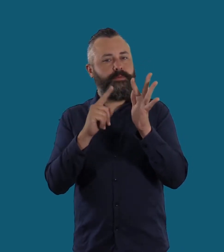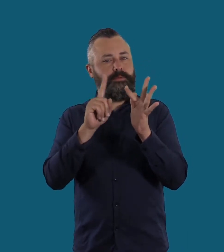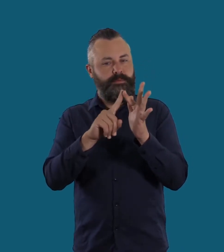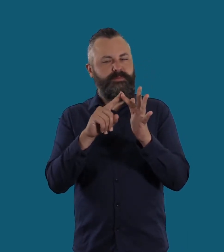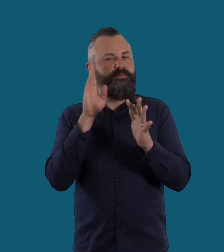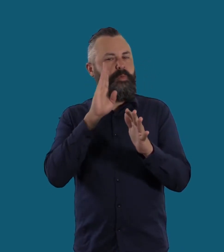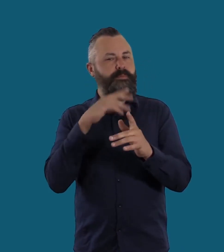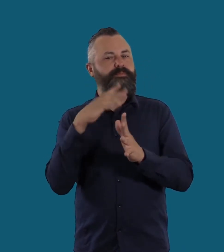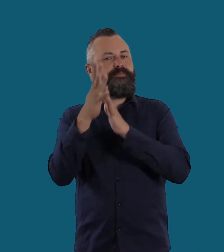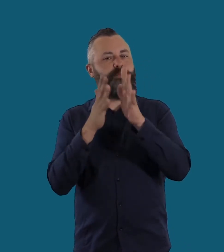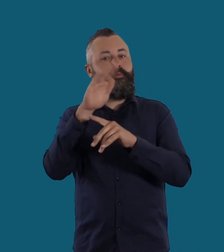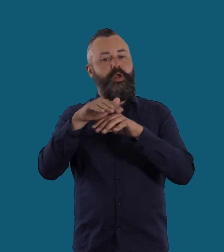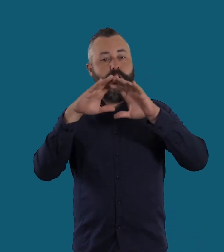plates,